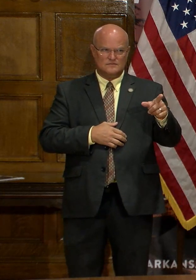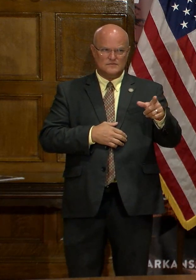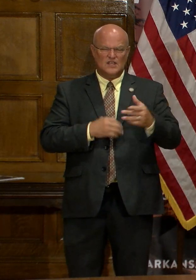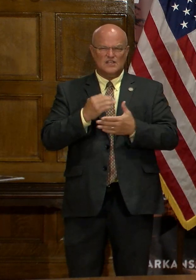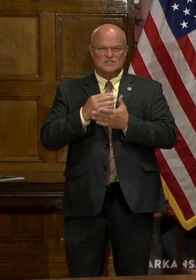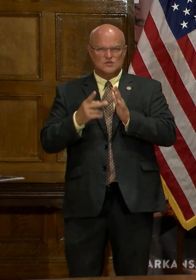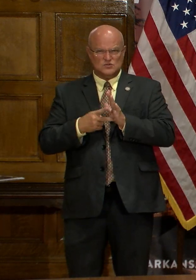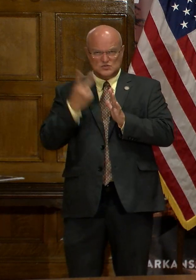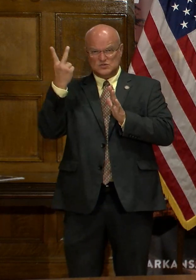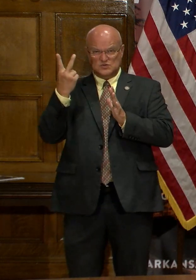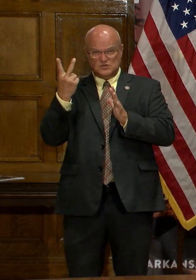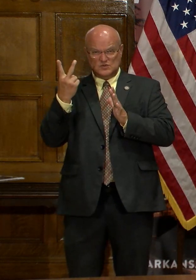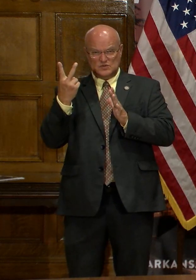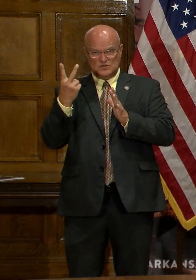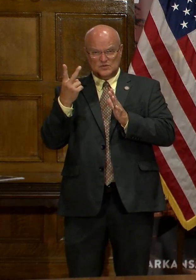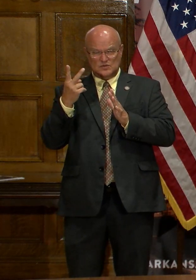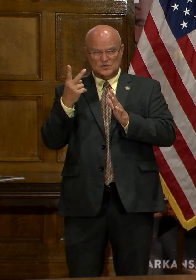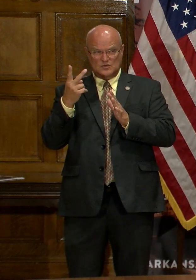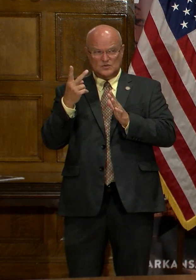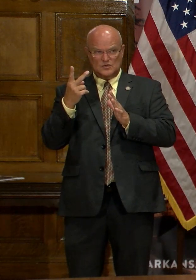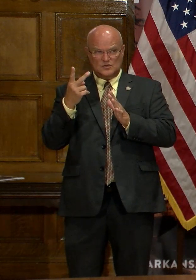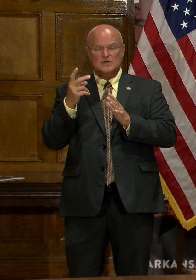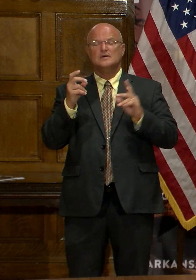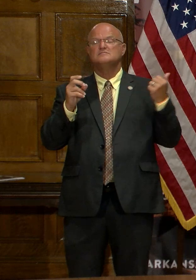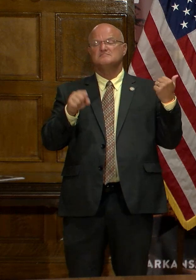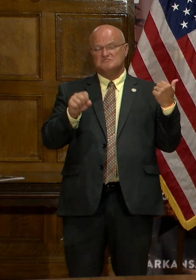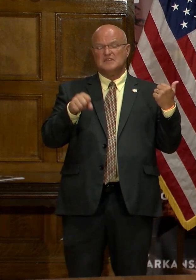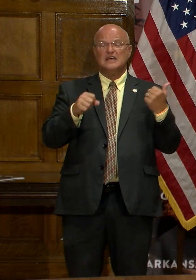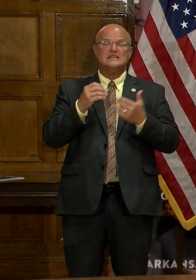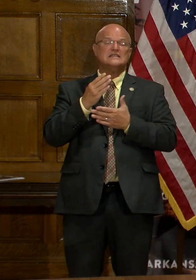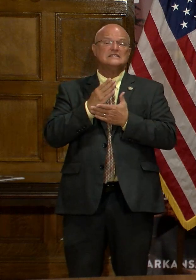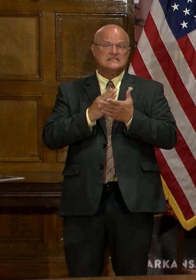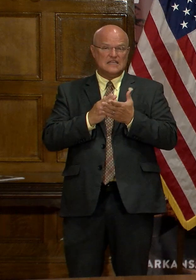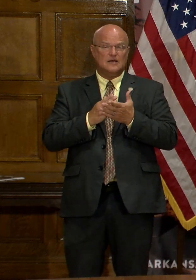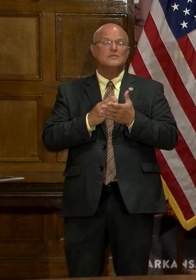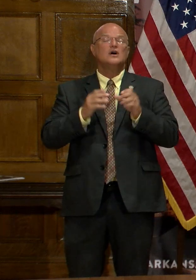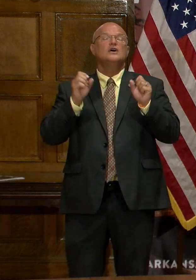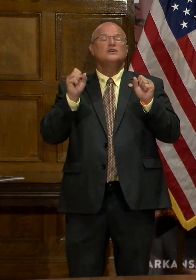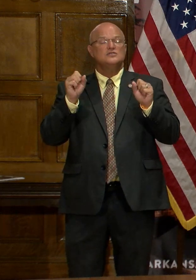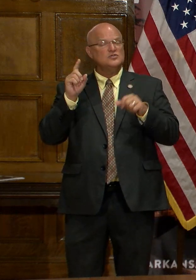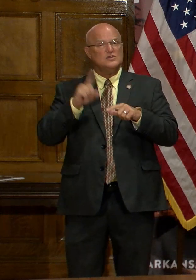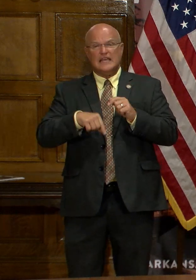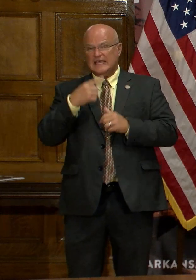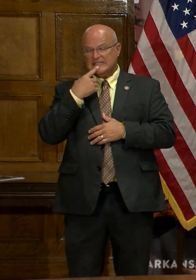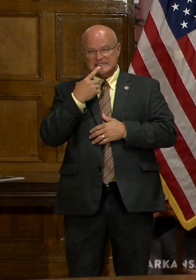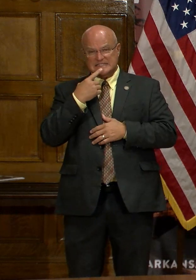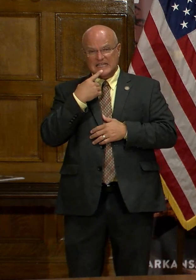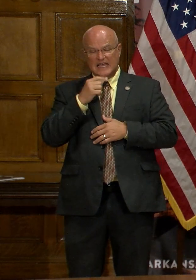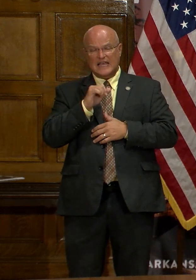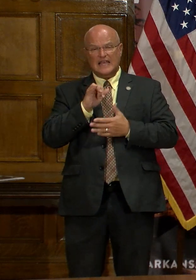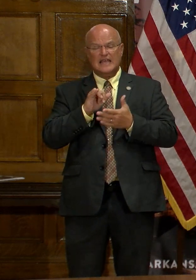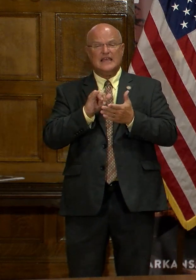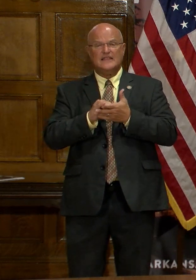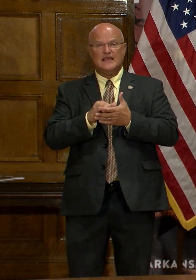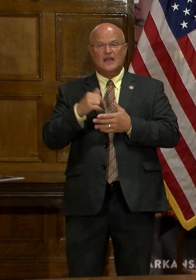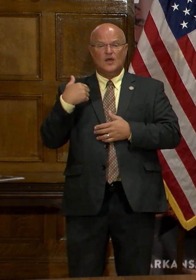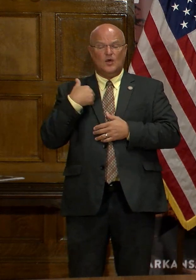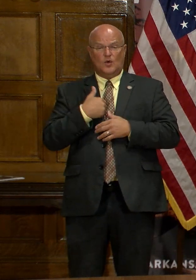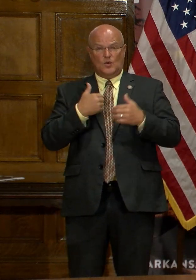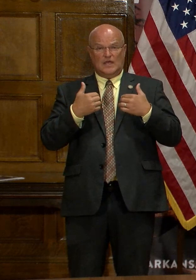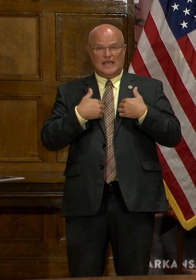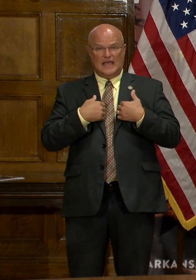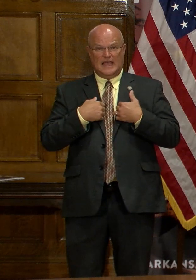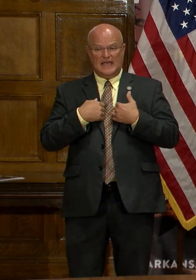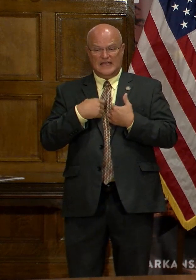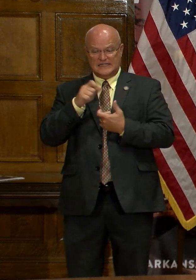two sets of numbers in terms of Yes. So you can't say that we had a